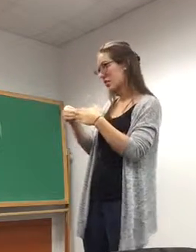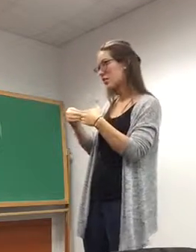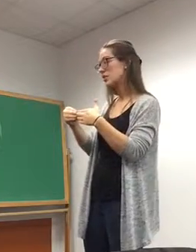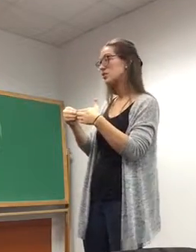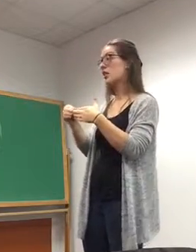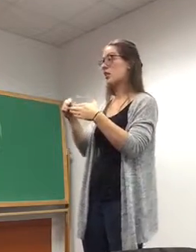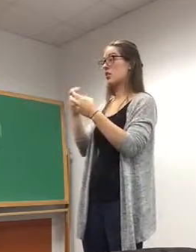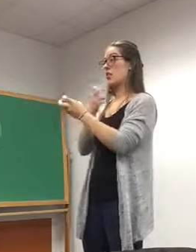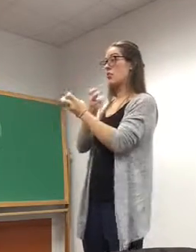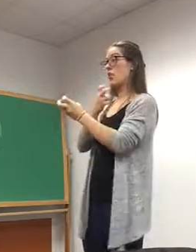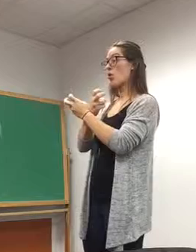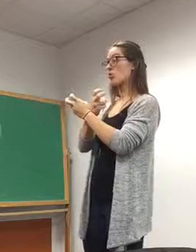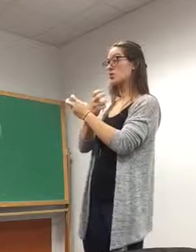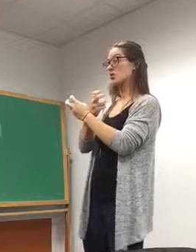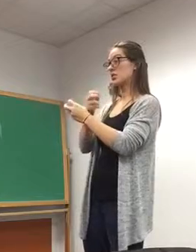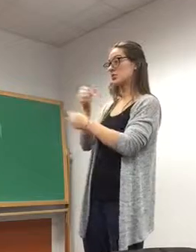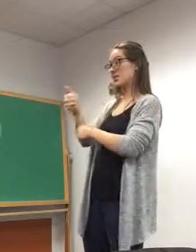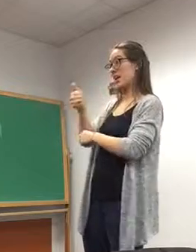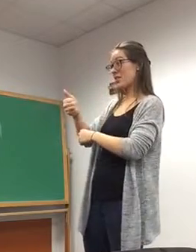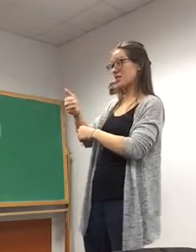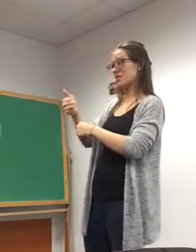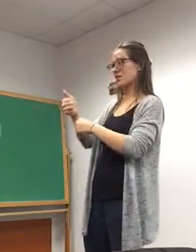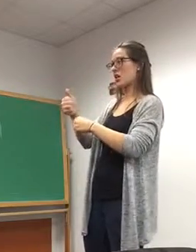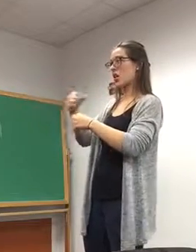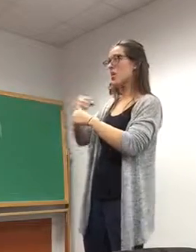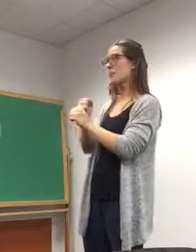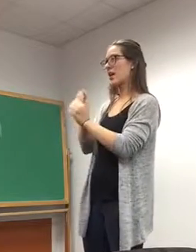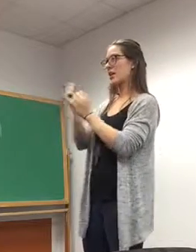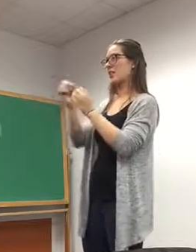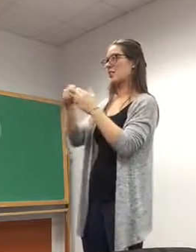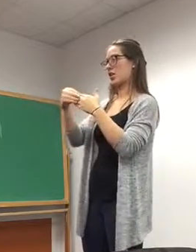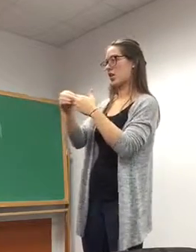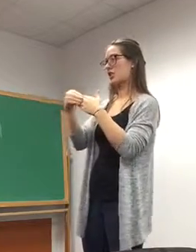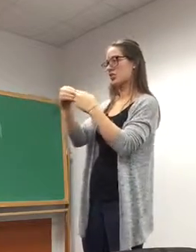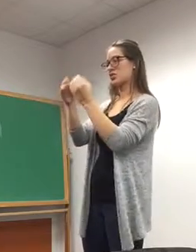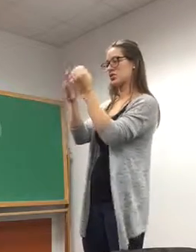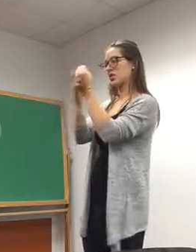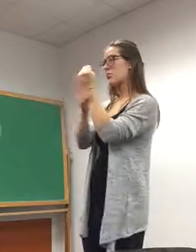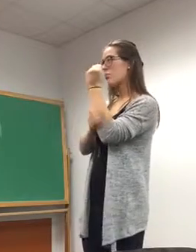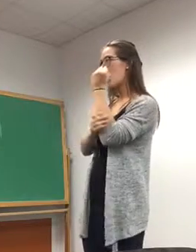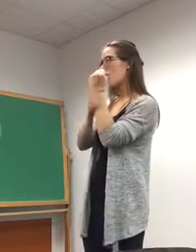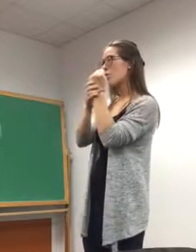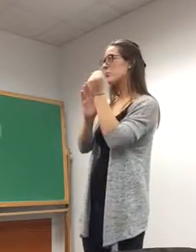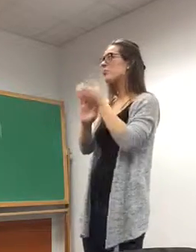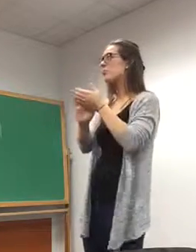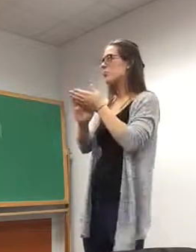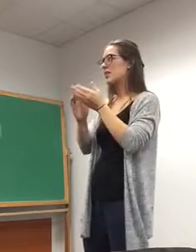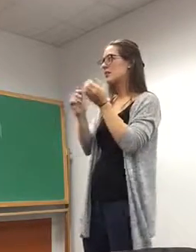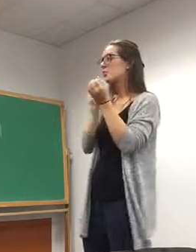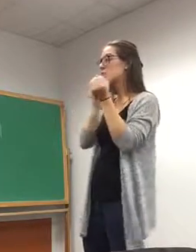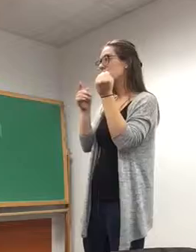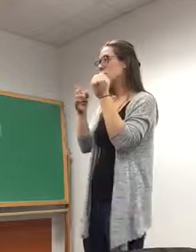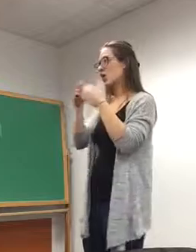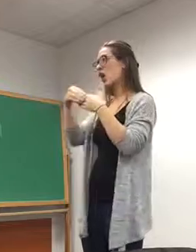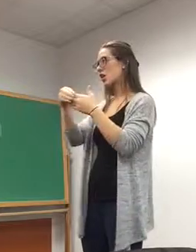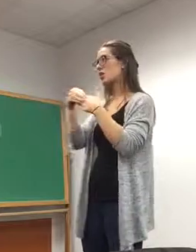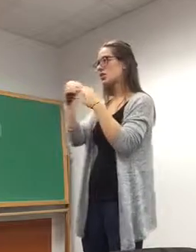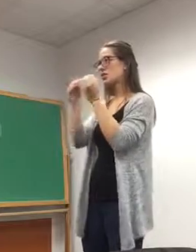of a young child's body are mainly made up of cartilage. Matter of fact, the way the bones harden or solidify themselves is by adding what to them? You guys have